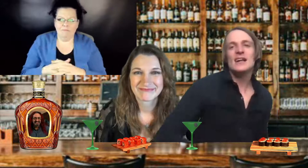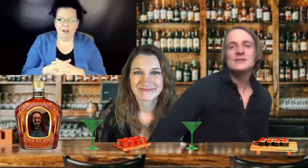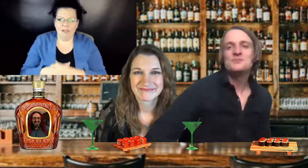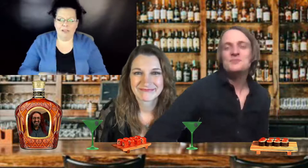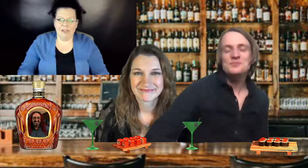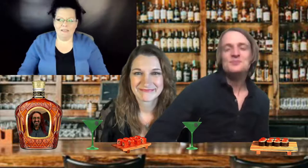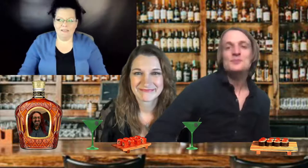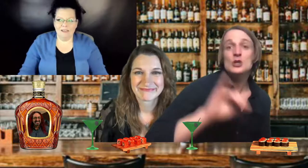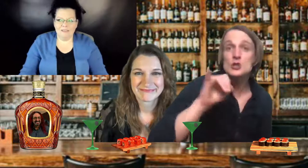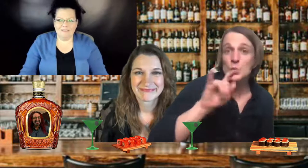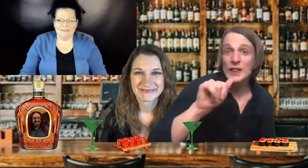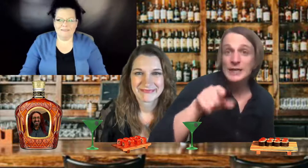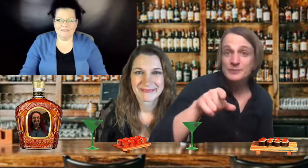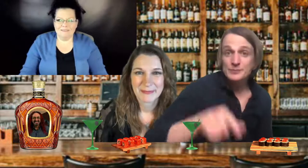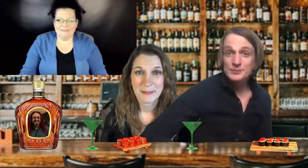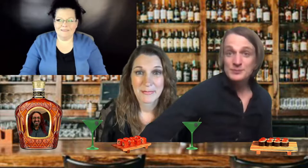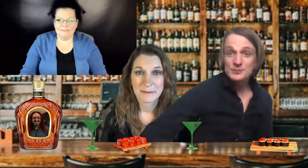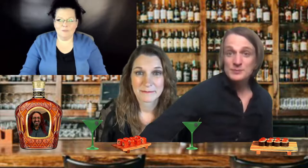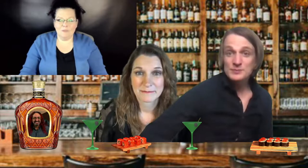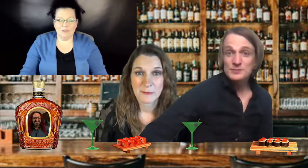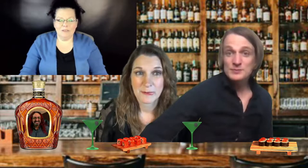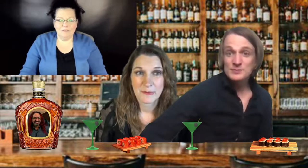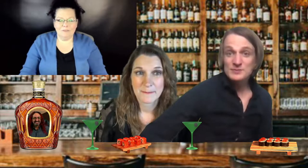Okay. All right. Nice.